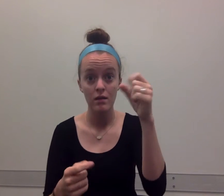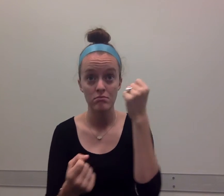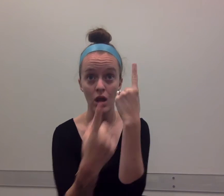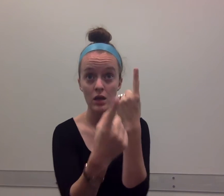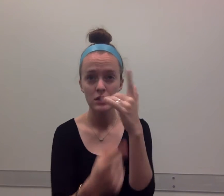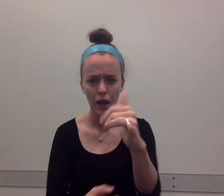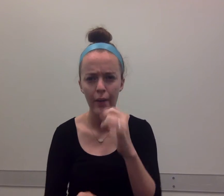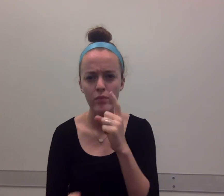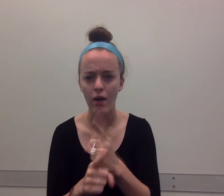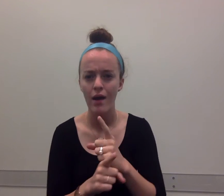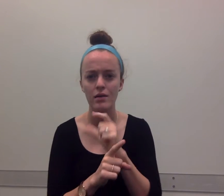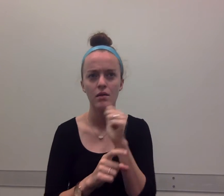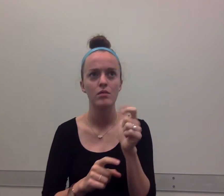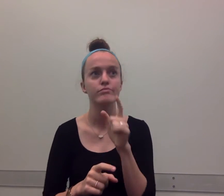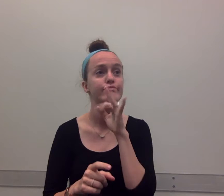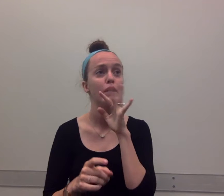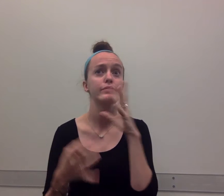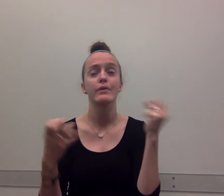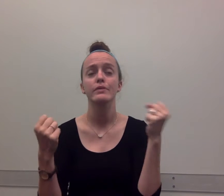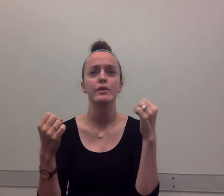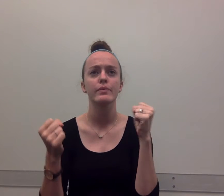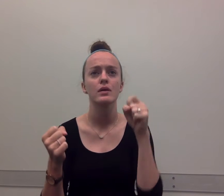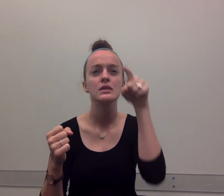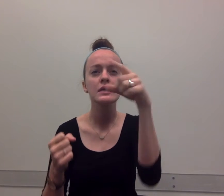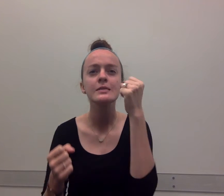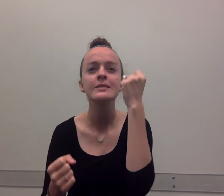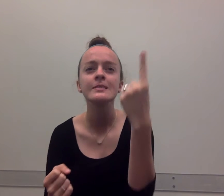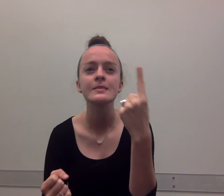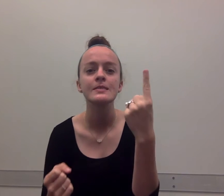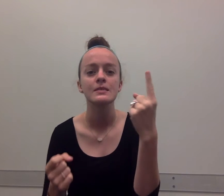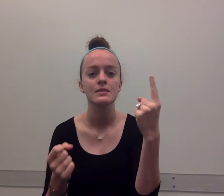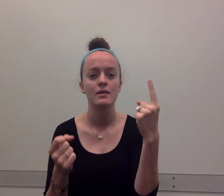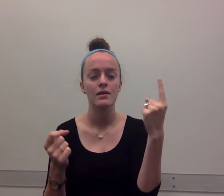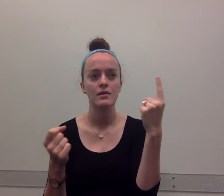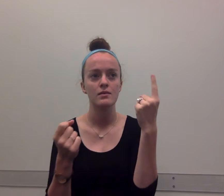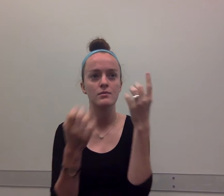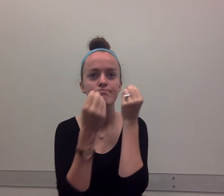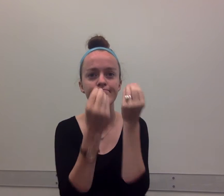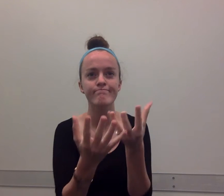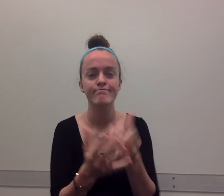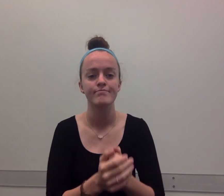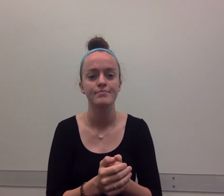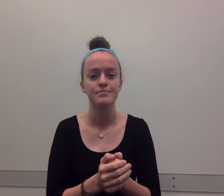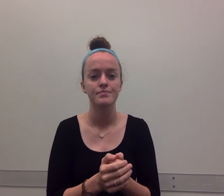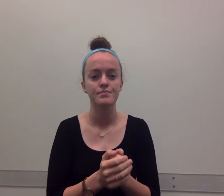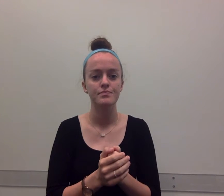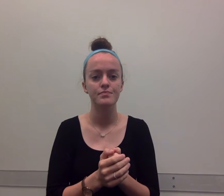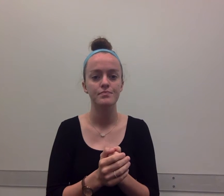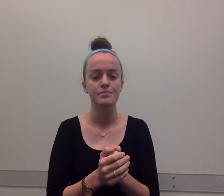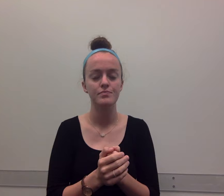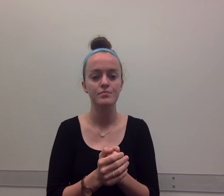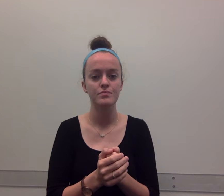what you've said. And it's about giving a true interpretation of what the law is saying. You're trying to interpret a